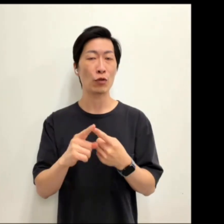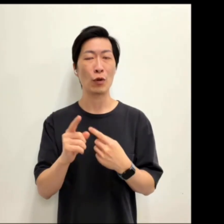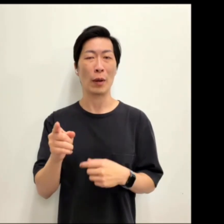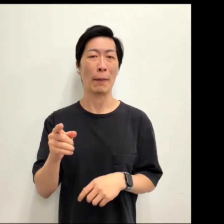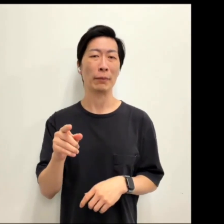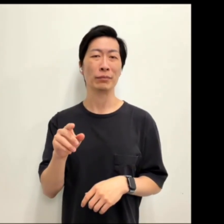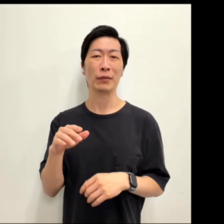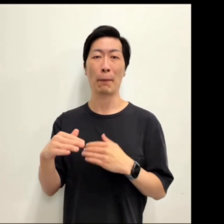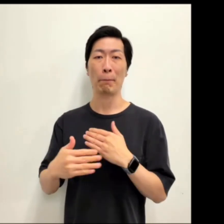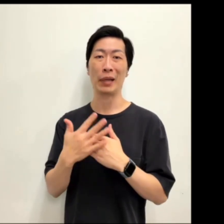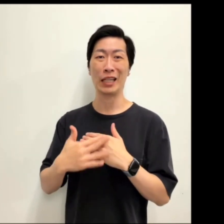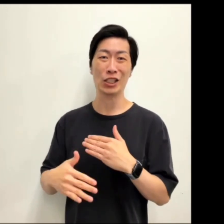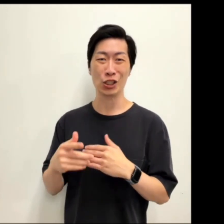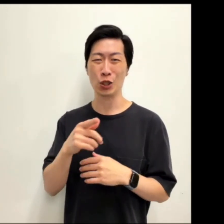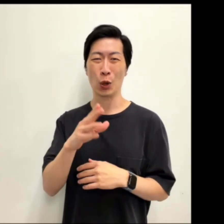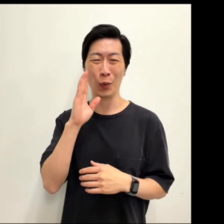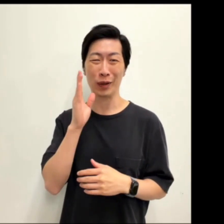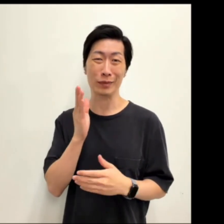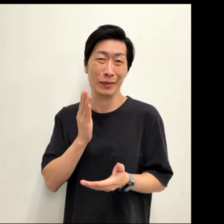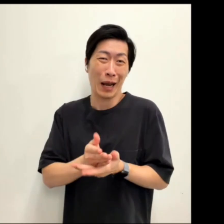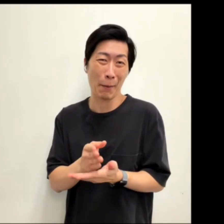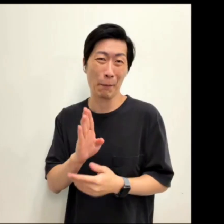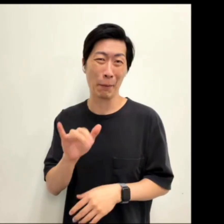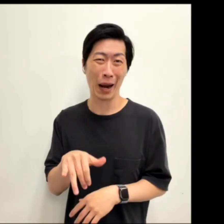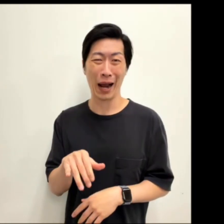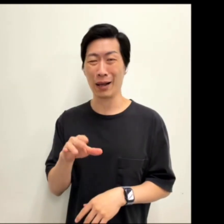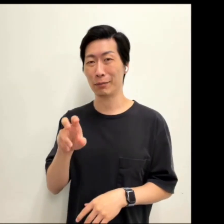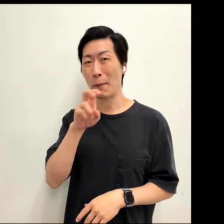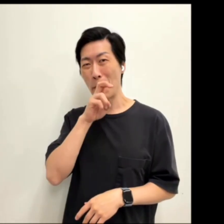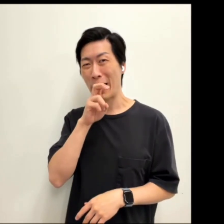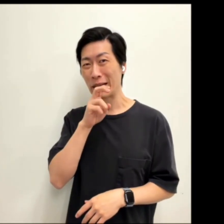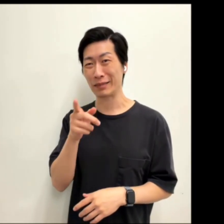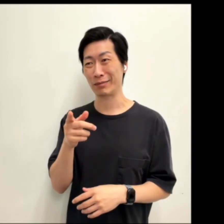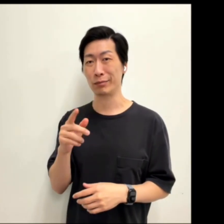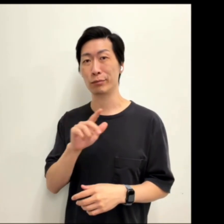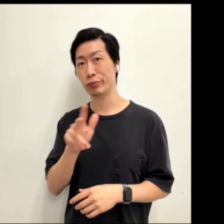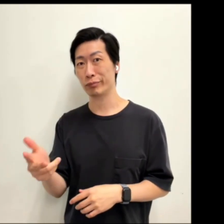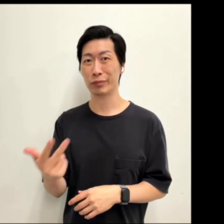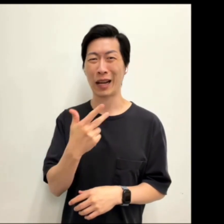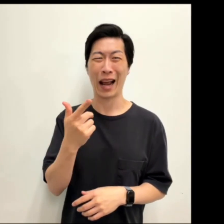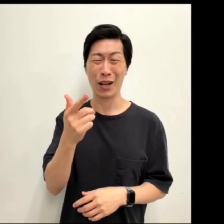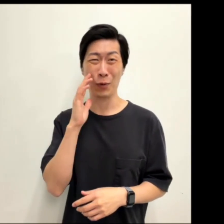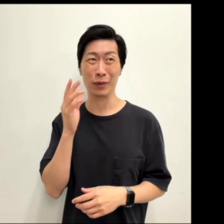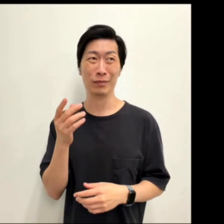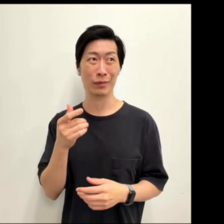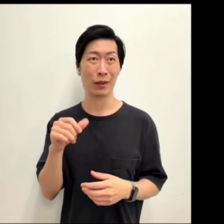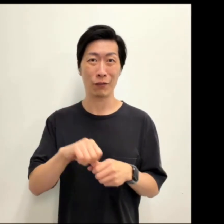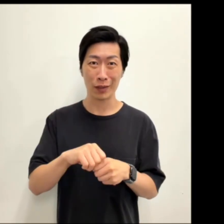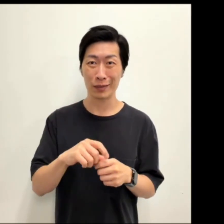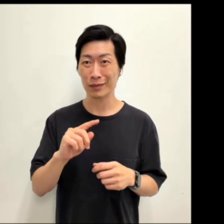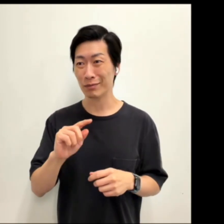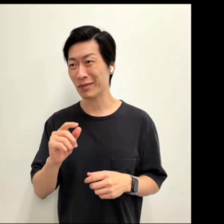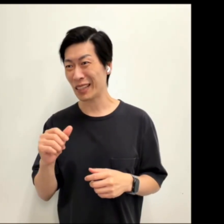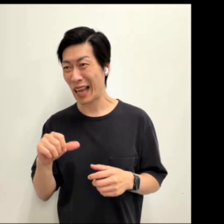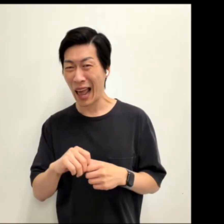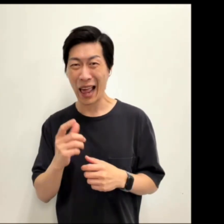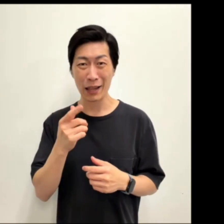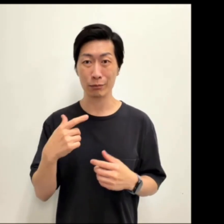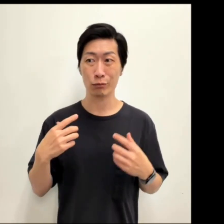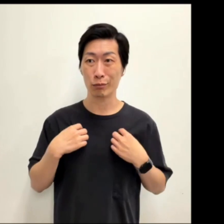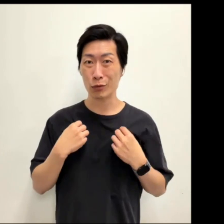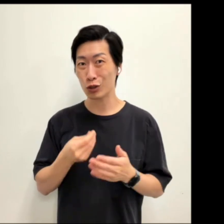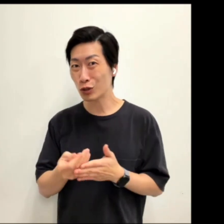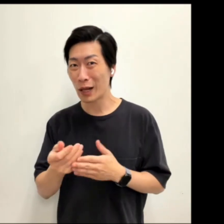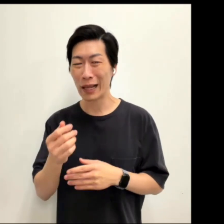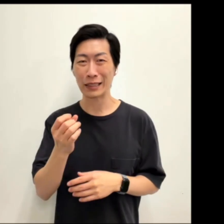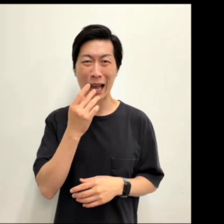and you're driving down to the beach, you're going to stop by Buc-ee's on the way there and on the way back, and you're probably going to spend hundreds of dollars, right? You're going to fill up the tank, then you're going to buy shirts and